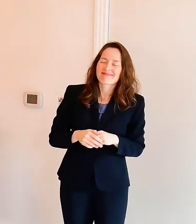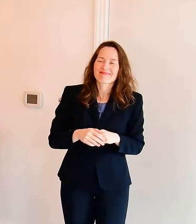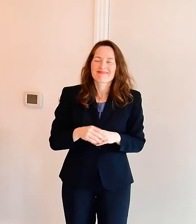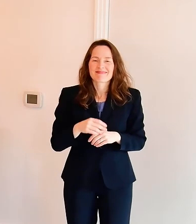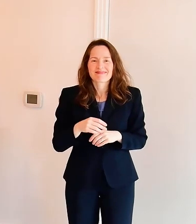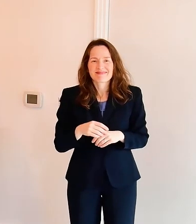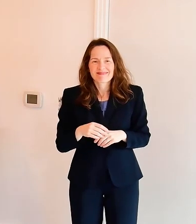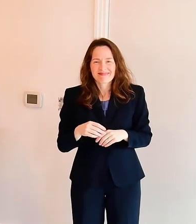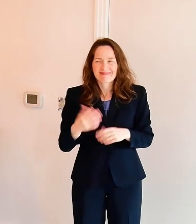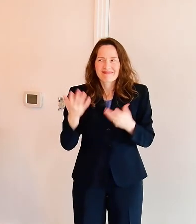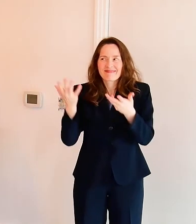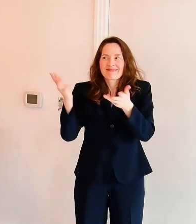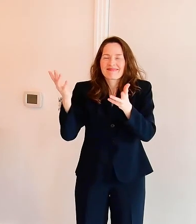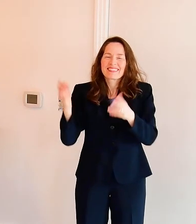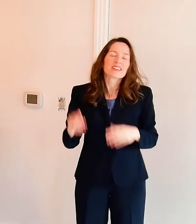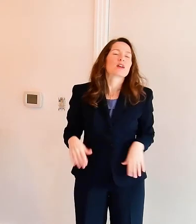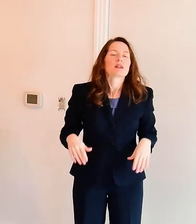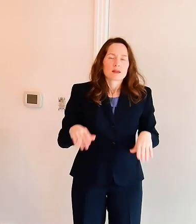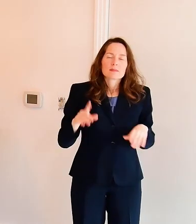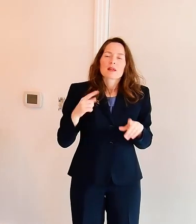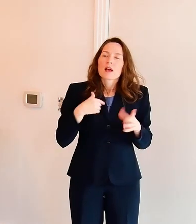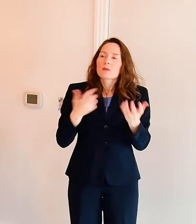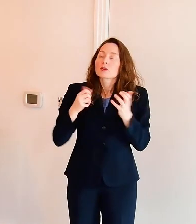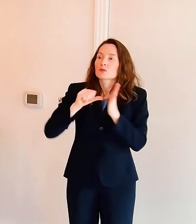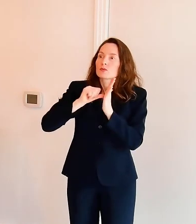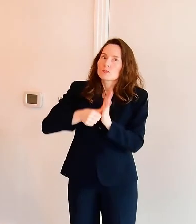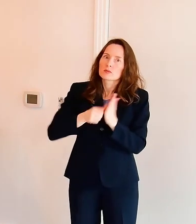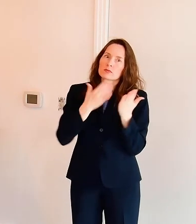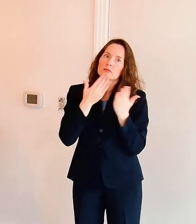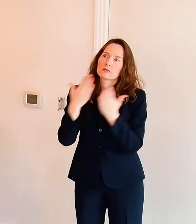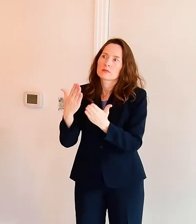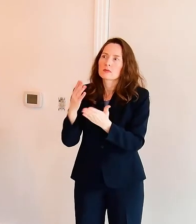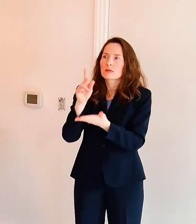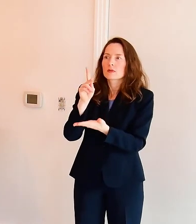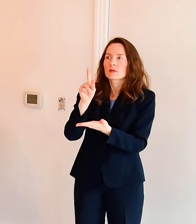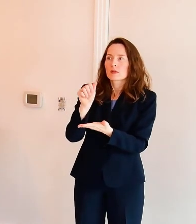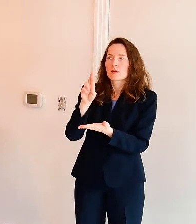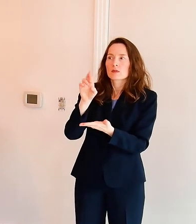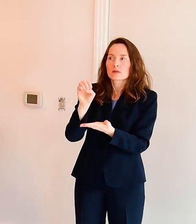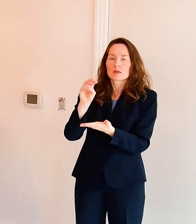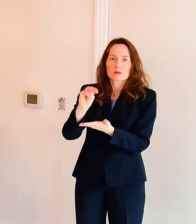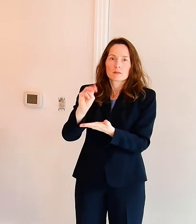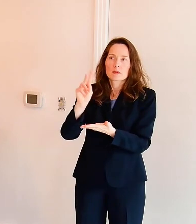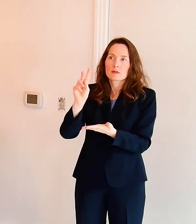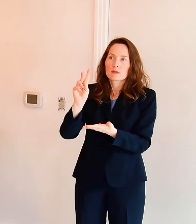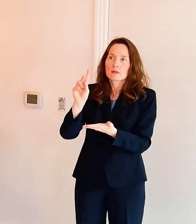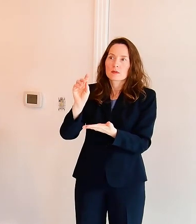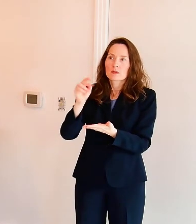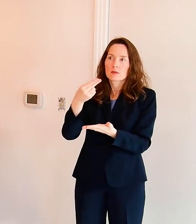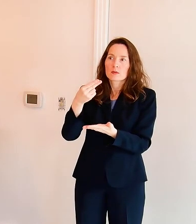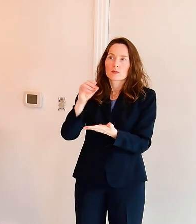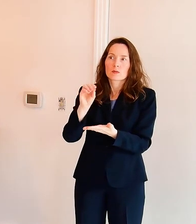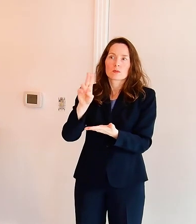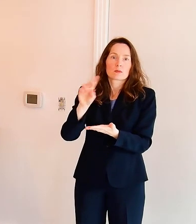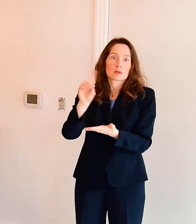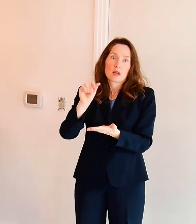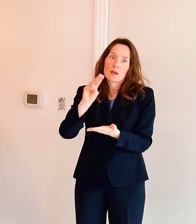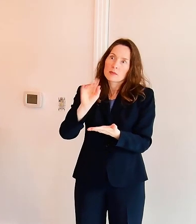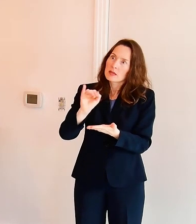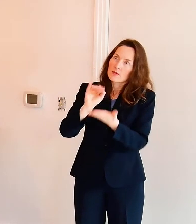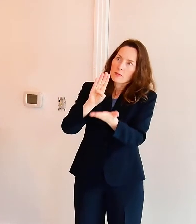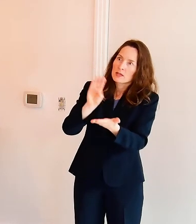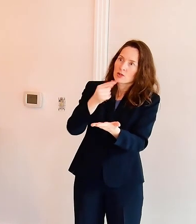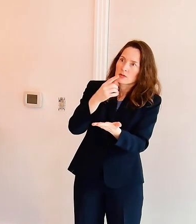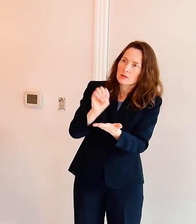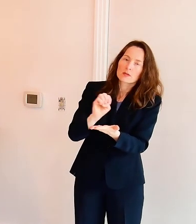I particularly want to give a thank you to Kareem Kuzami from BGE, and a special thank you